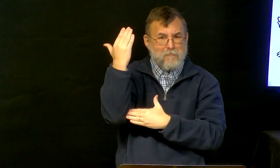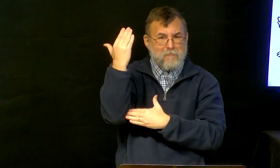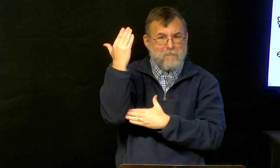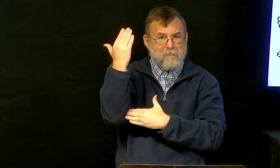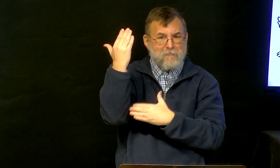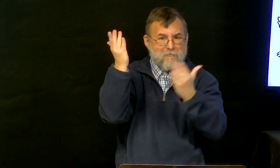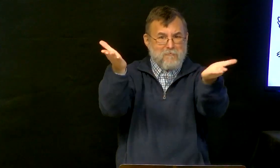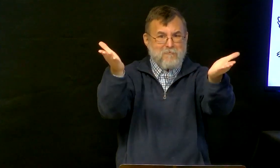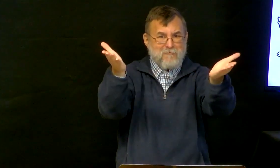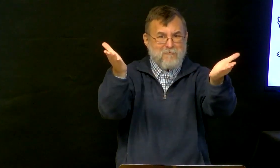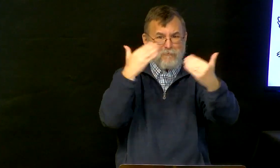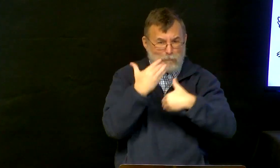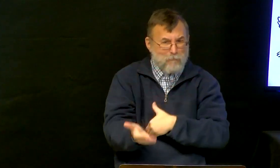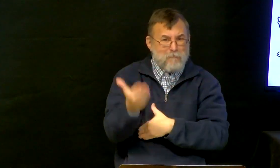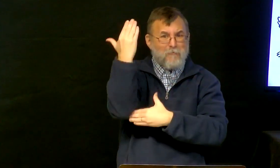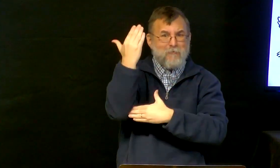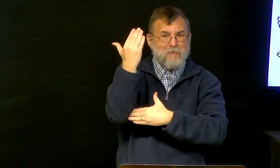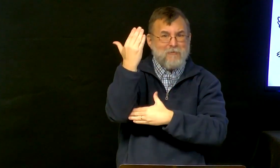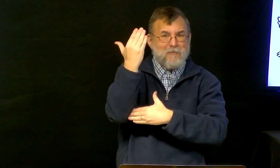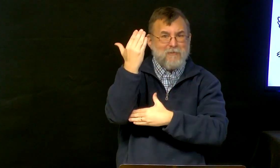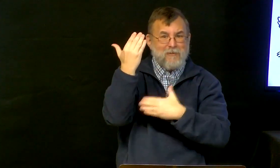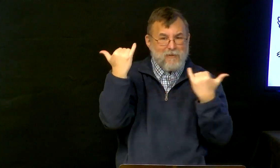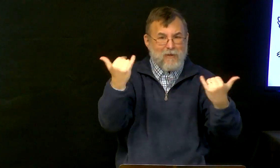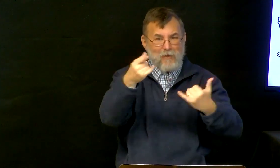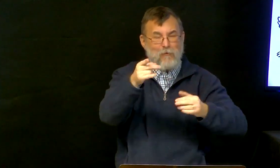Well, good morning, everyone. Good morning.